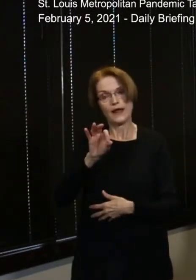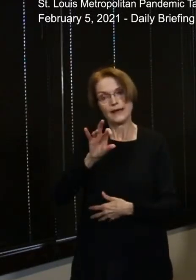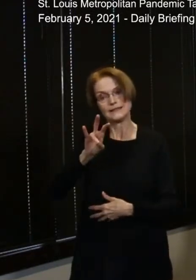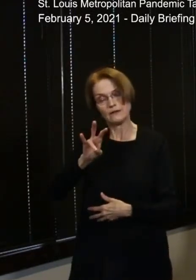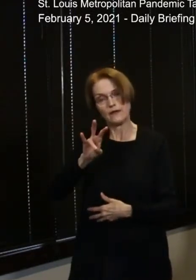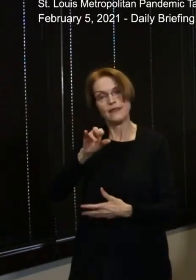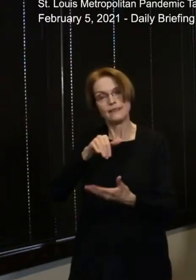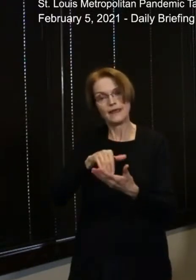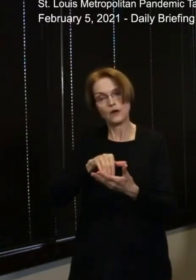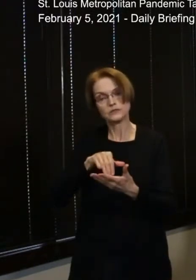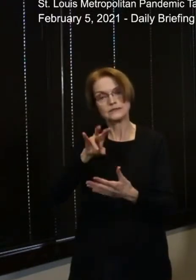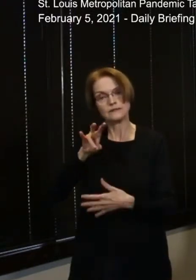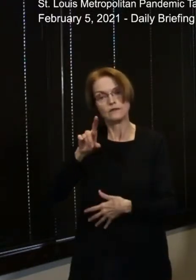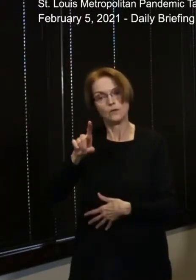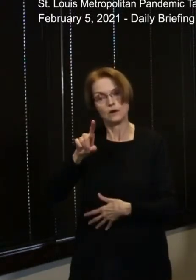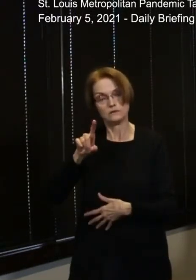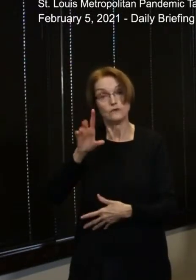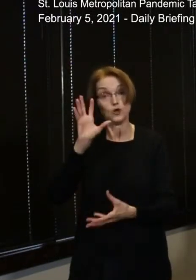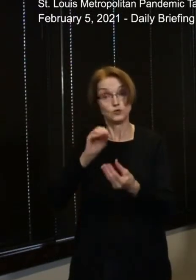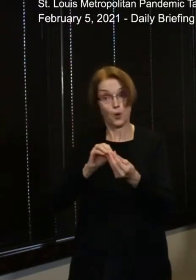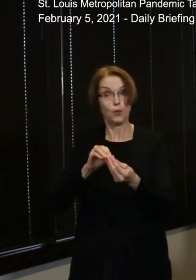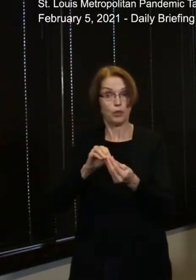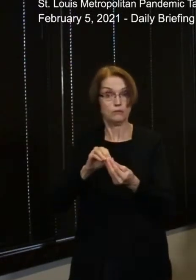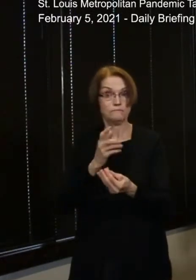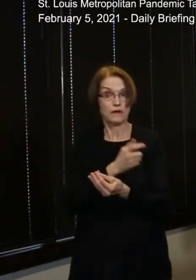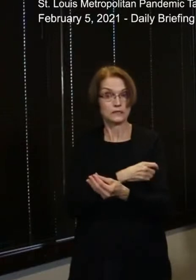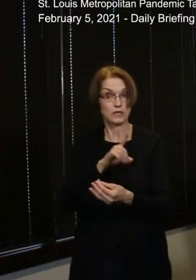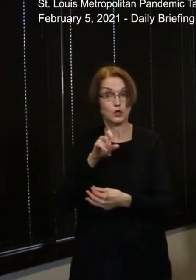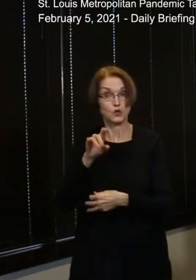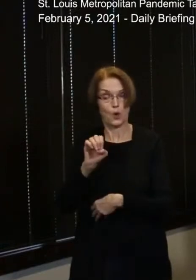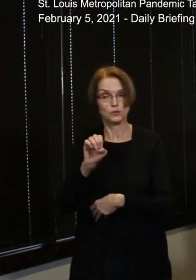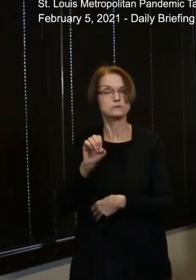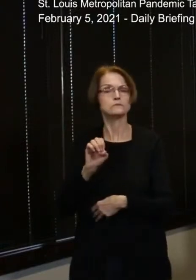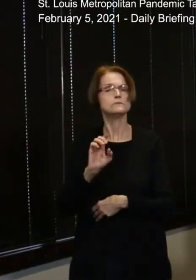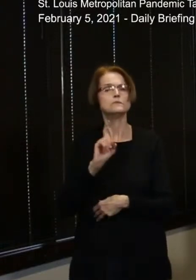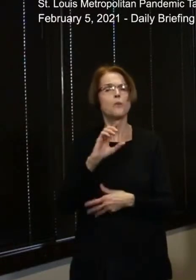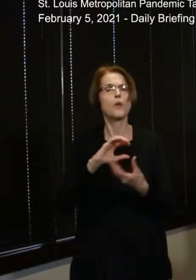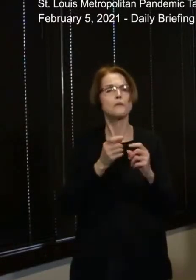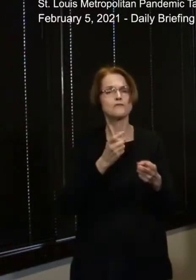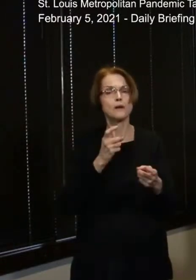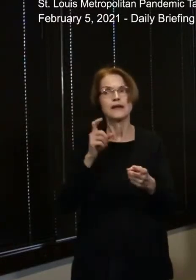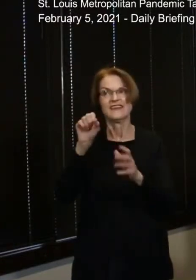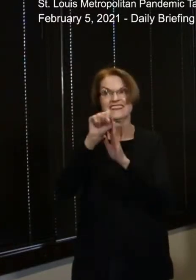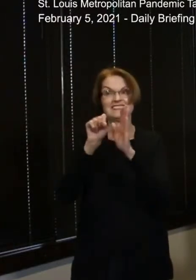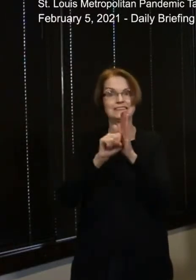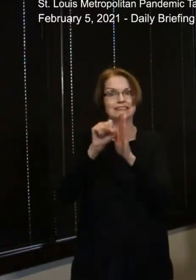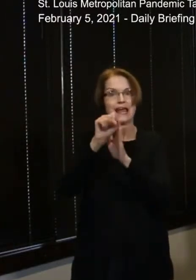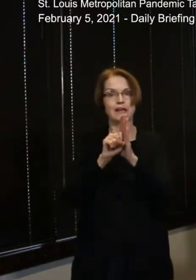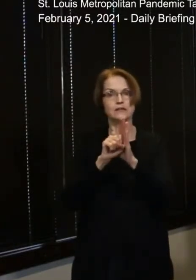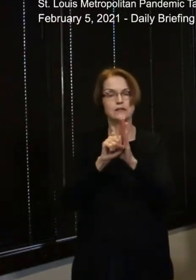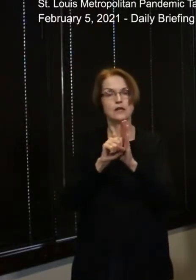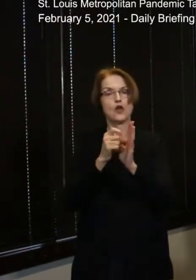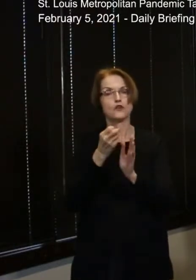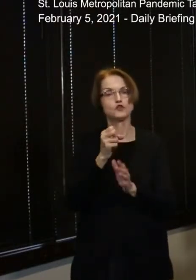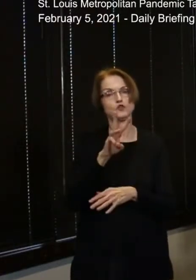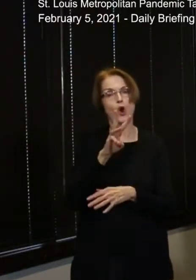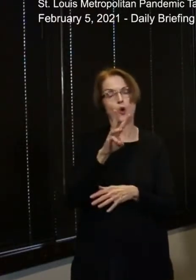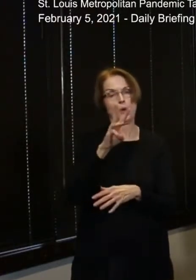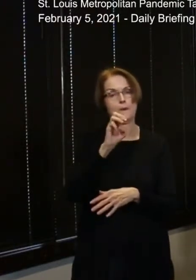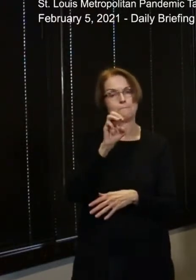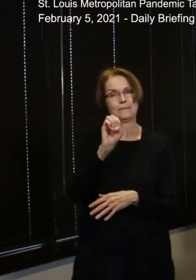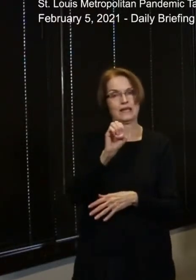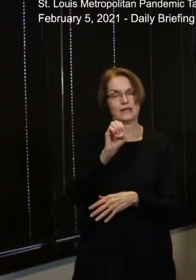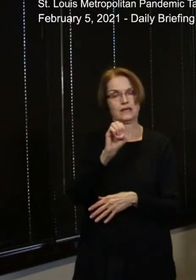197,071 total doses of COVID vaccine. And this is data that we pull from the state's data system, the Show Me Vax data system,